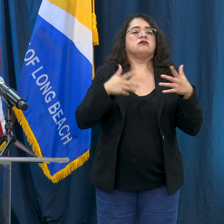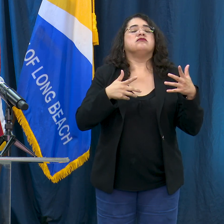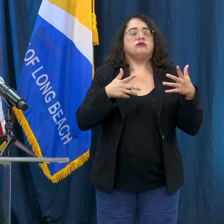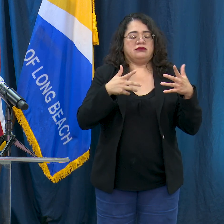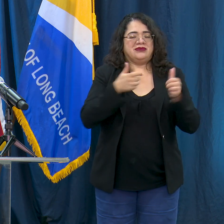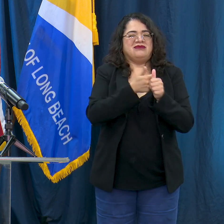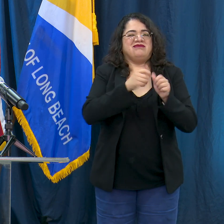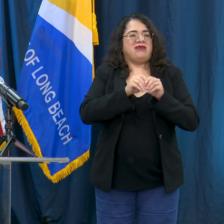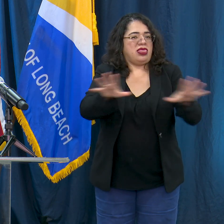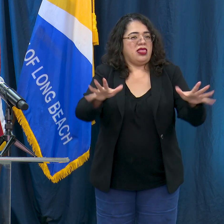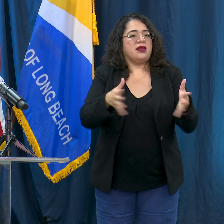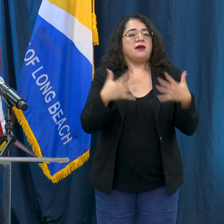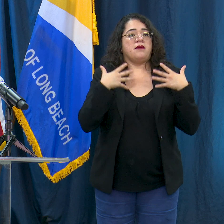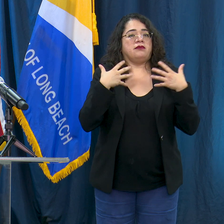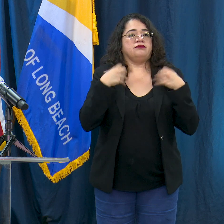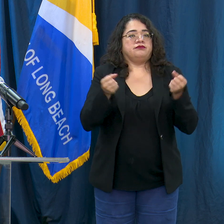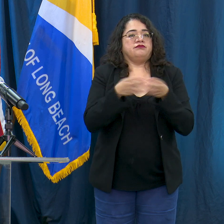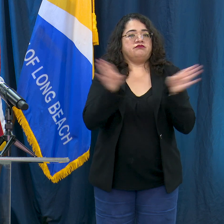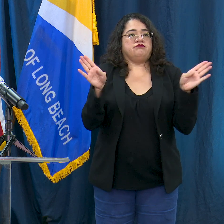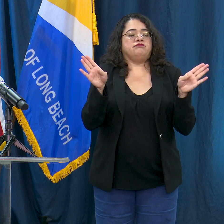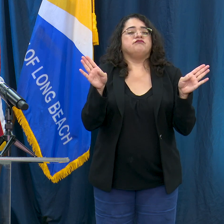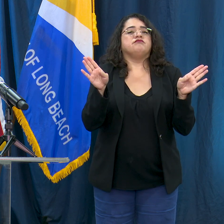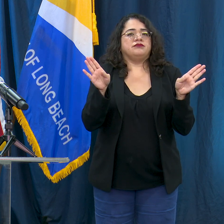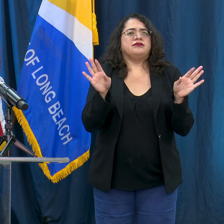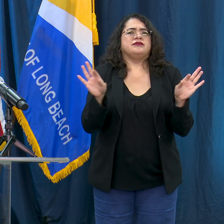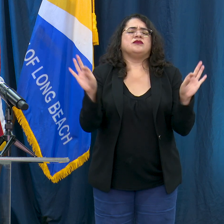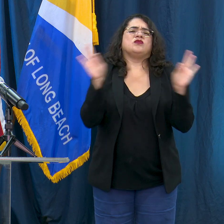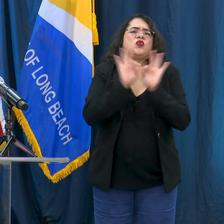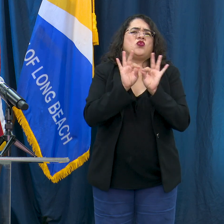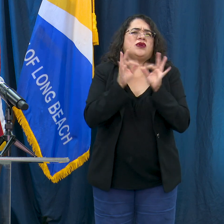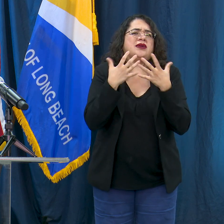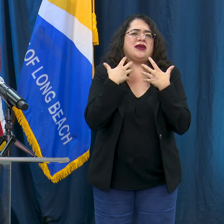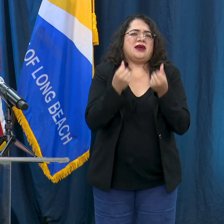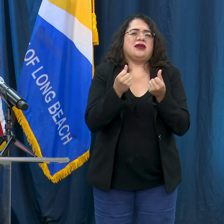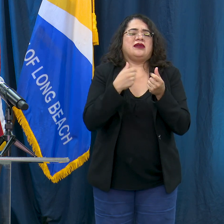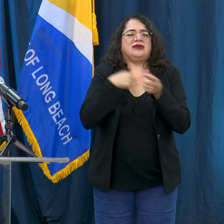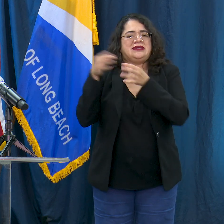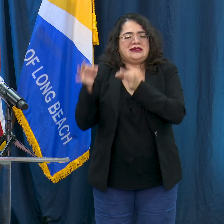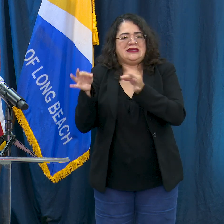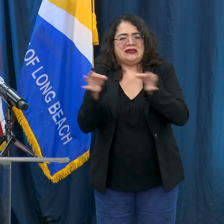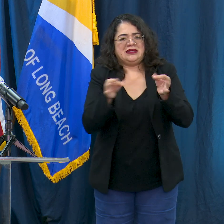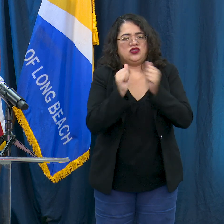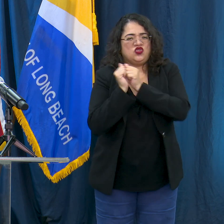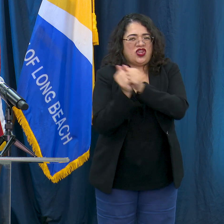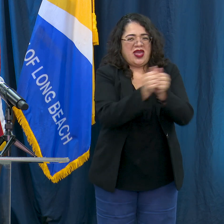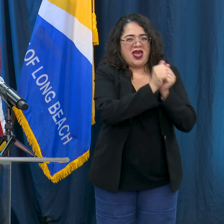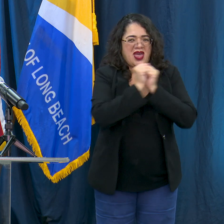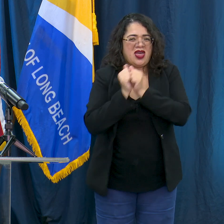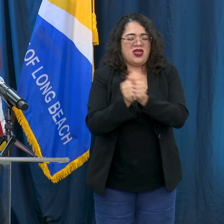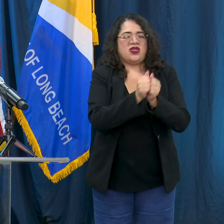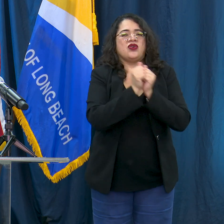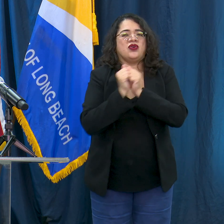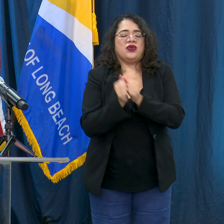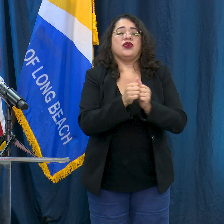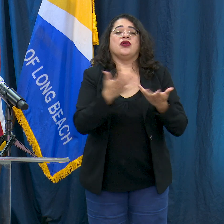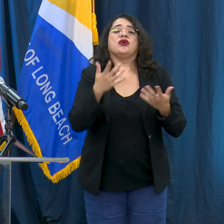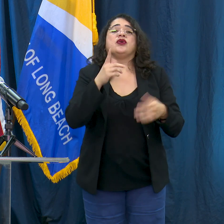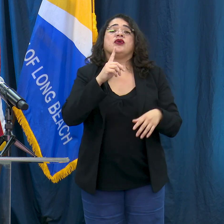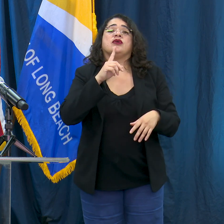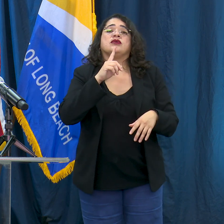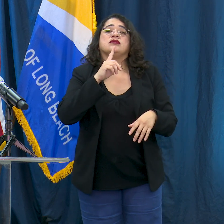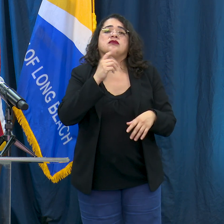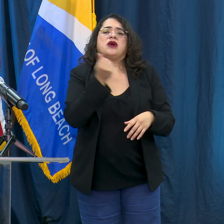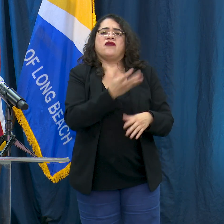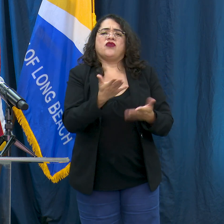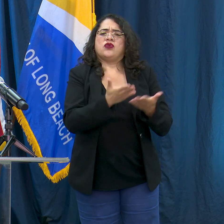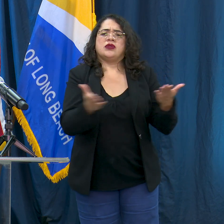regional decisions together in terms of what to open. So we have heard that the couple of things that are not